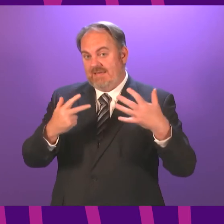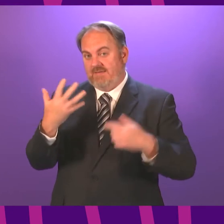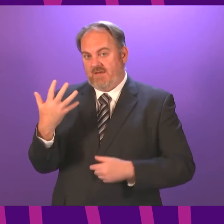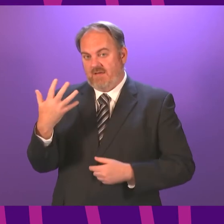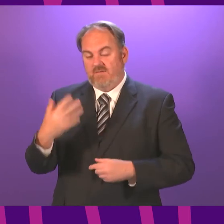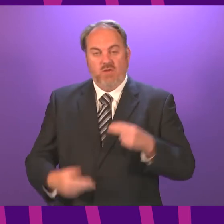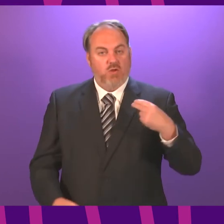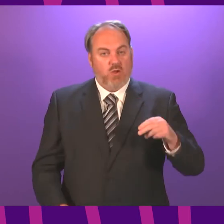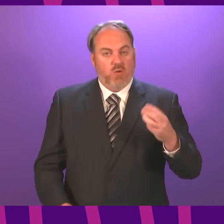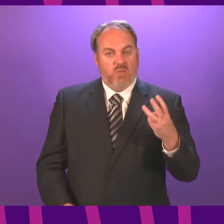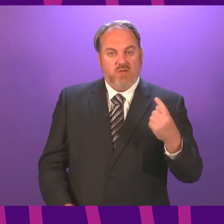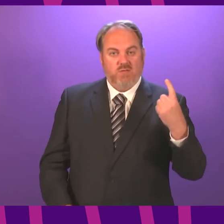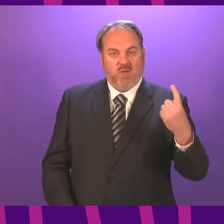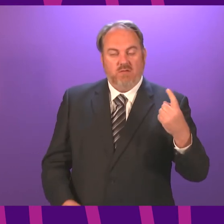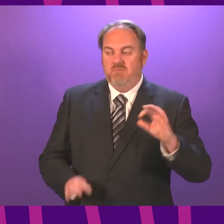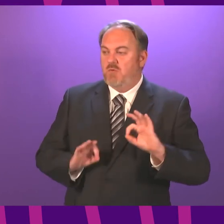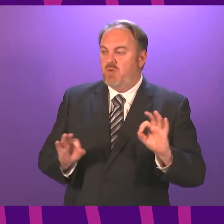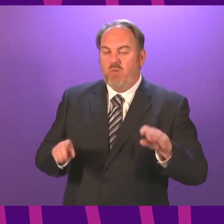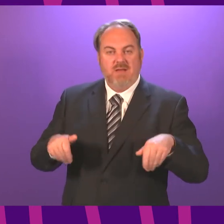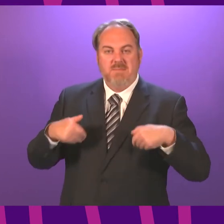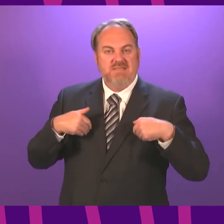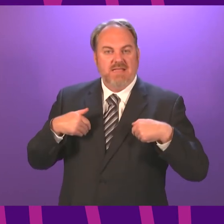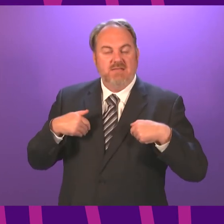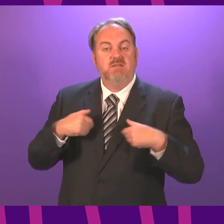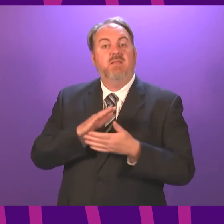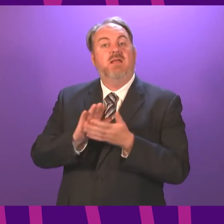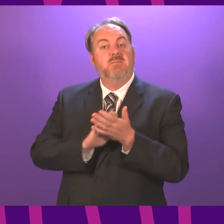no 31. There were no abstentions.